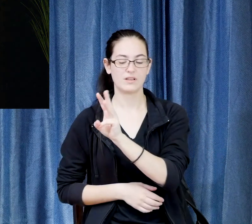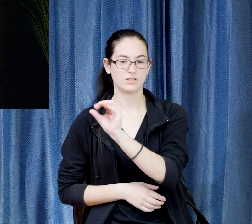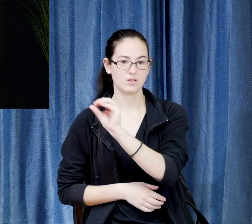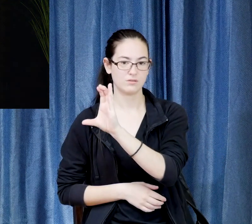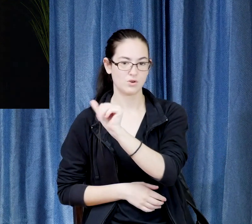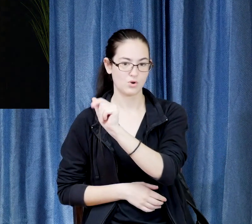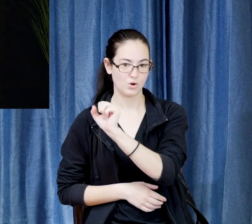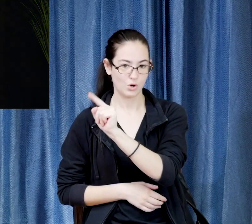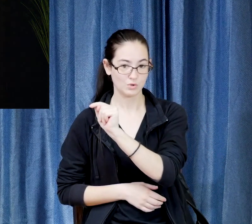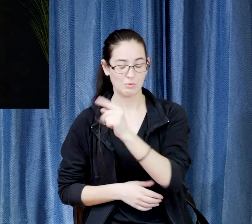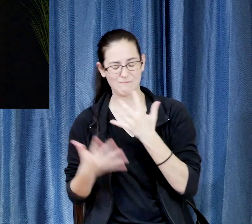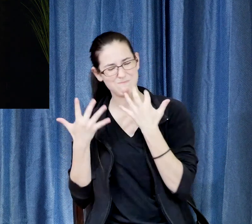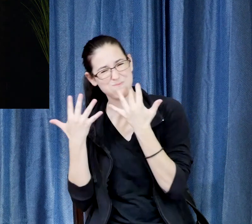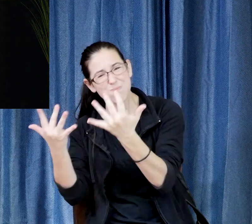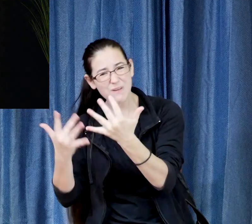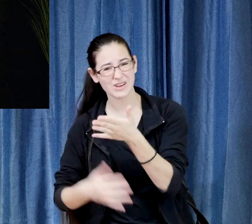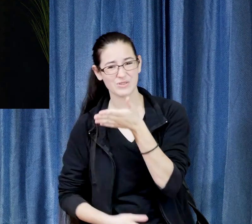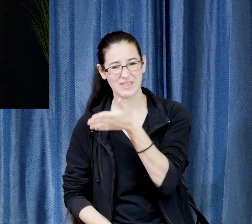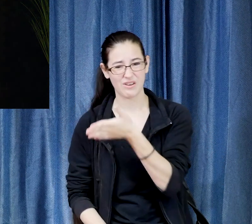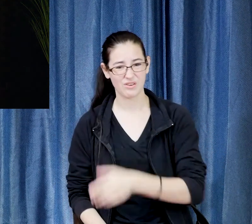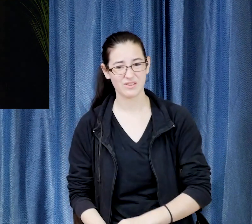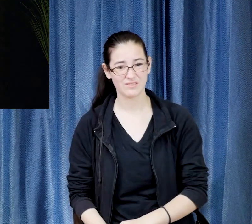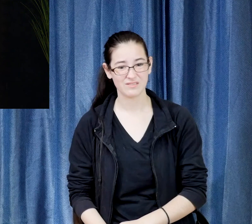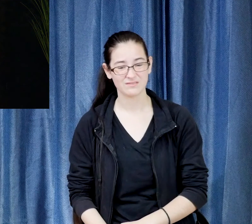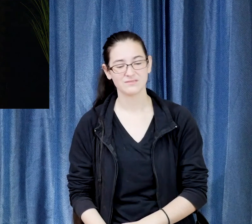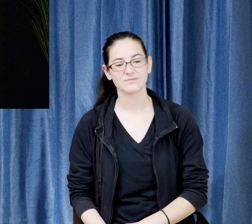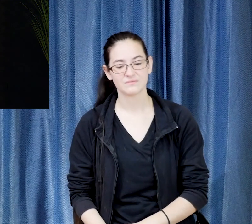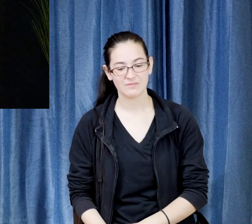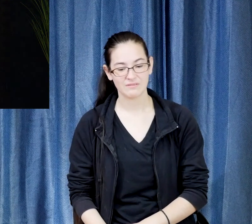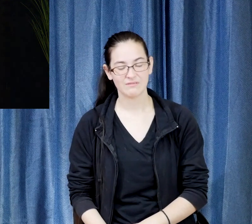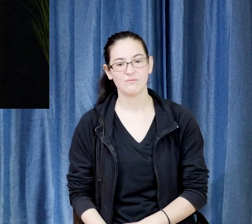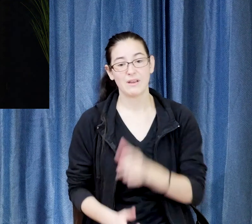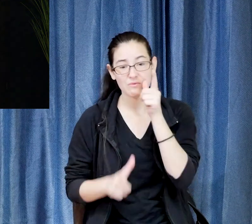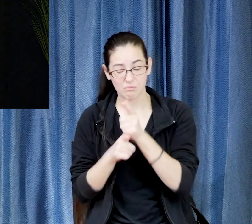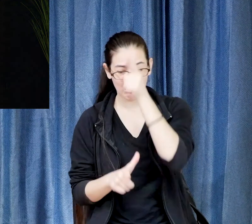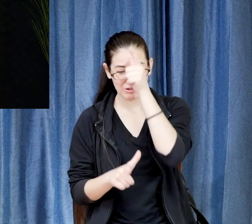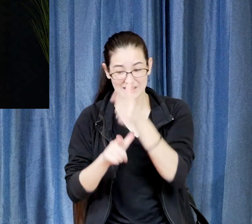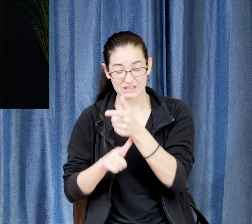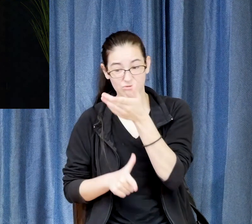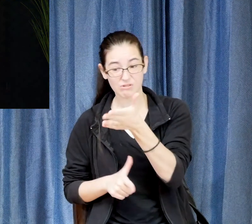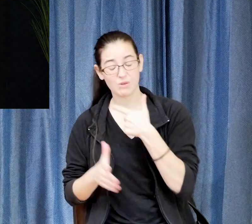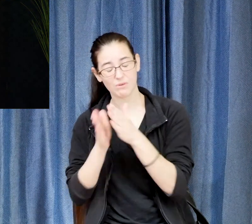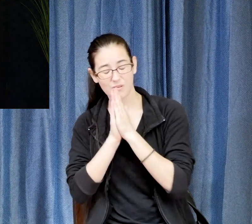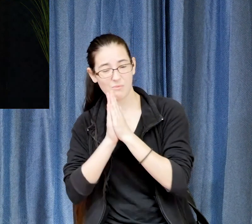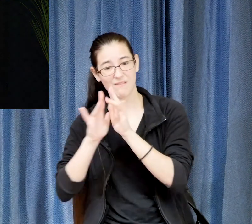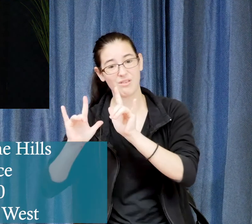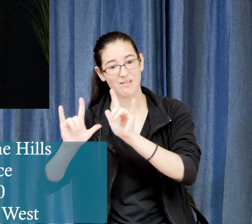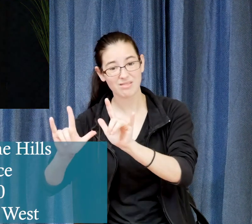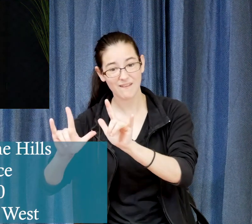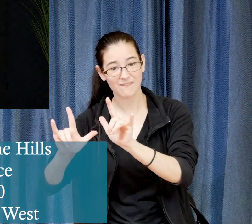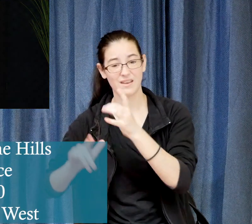where fires are raging, surrounding our brothers and sisters there in our love and our light.